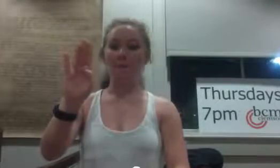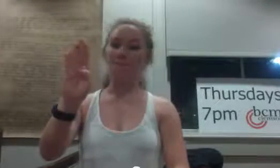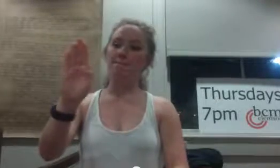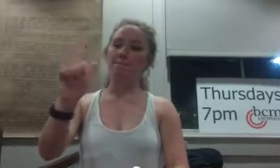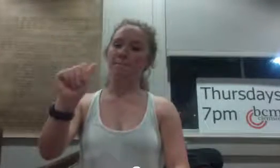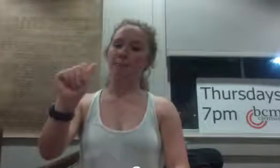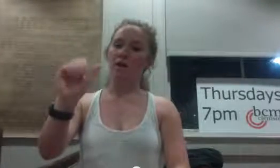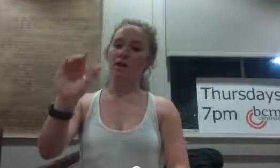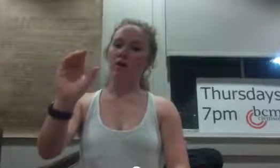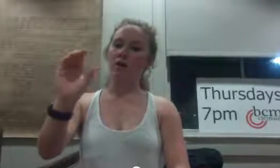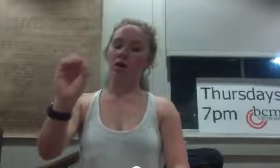antibiotic.